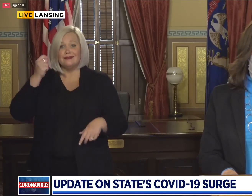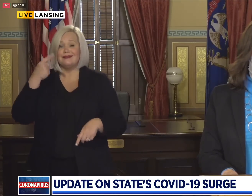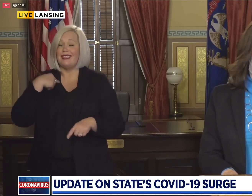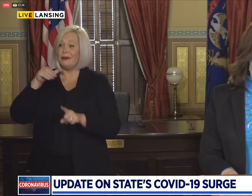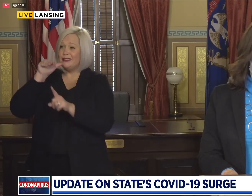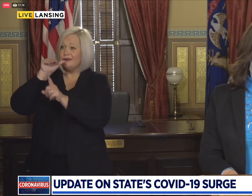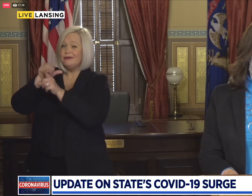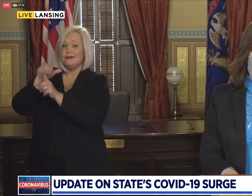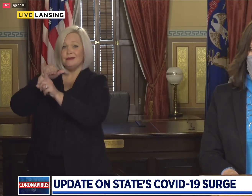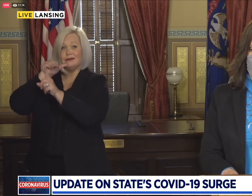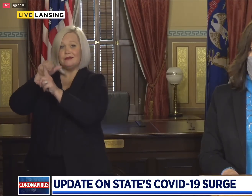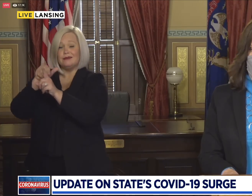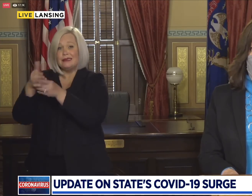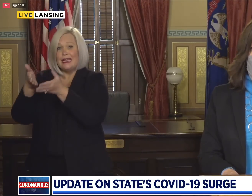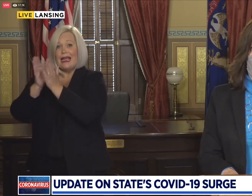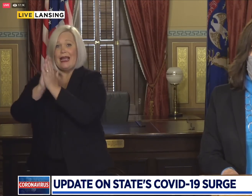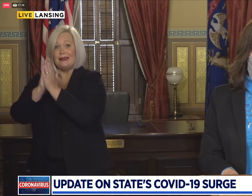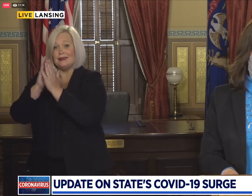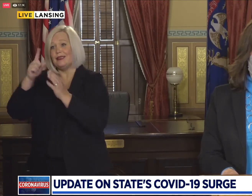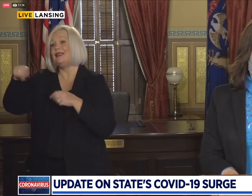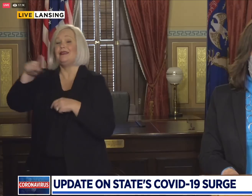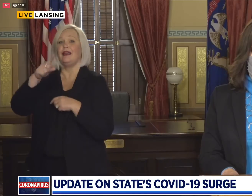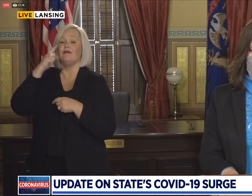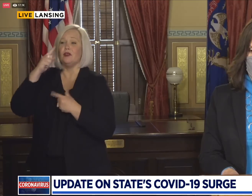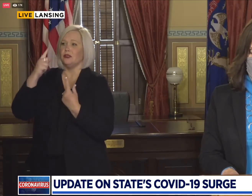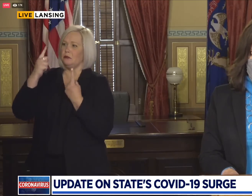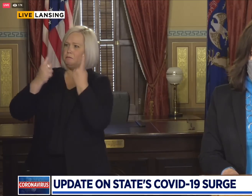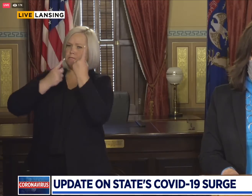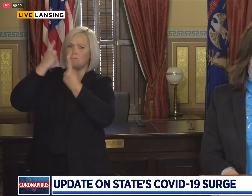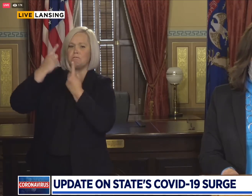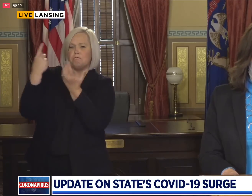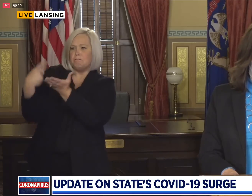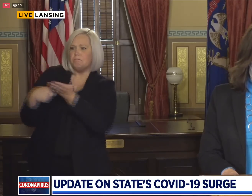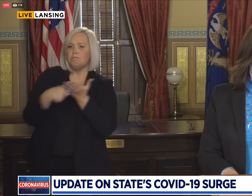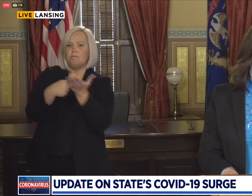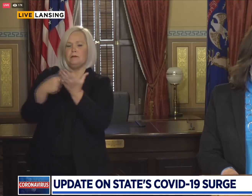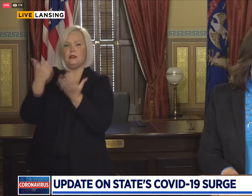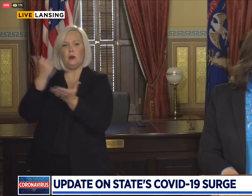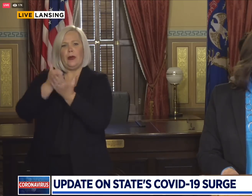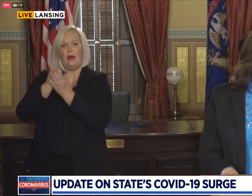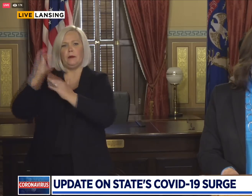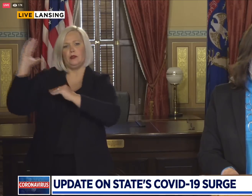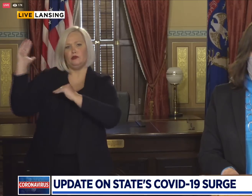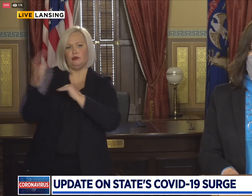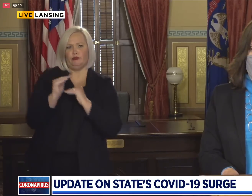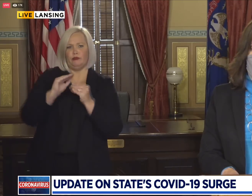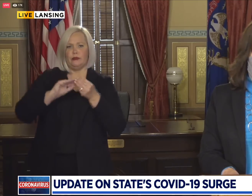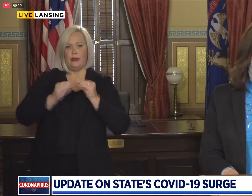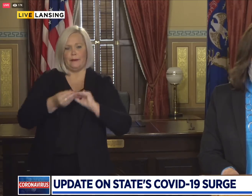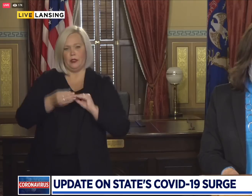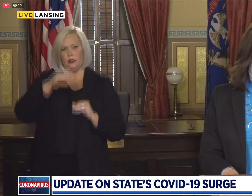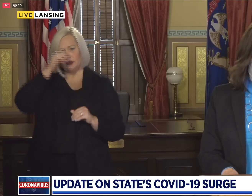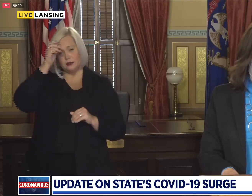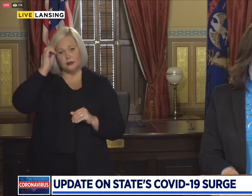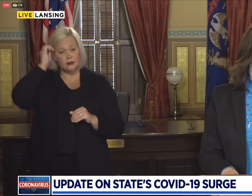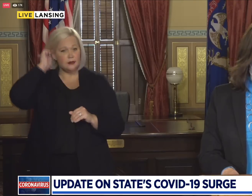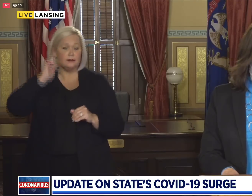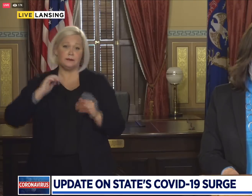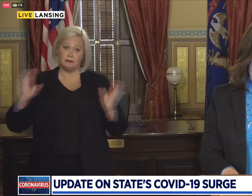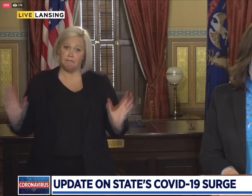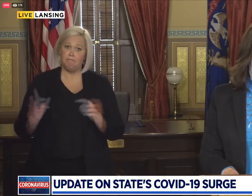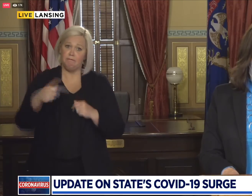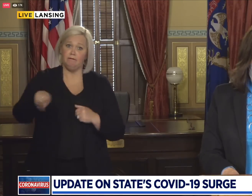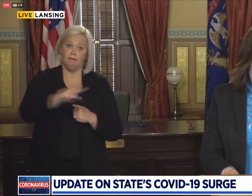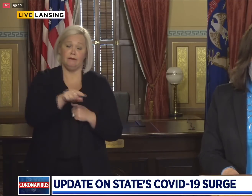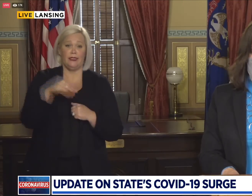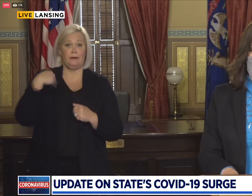legislature for some thoughtful partnership here to bring our numbers down. I would encourage you as members of the press